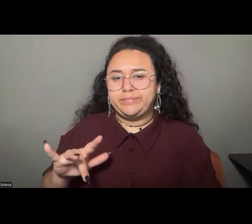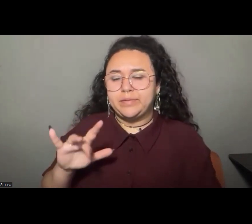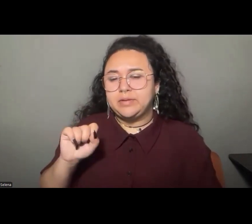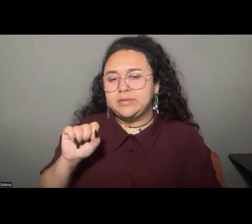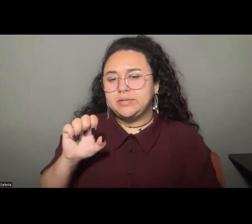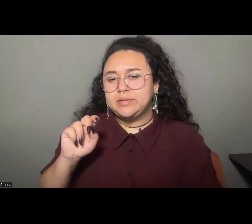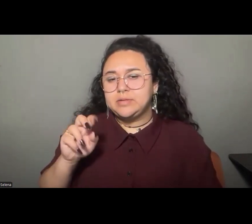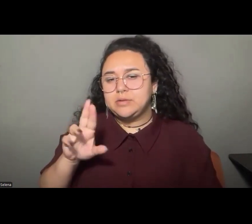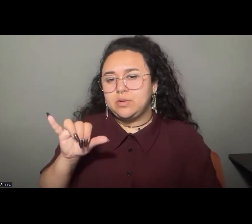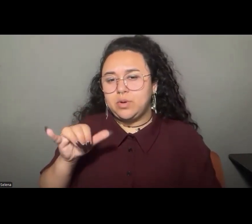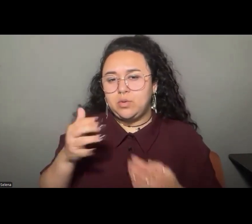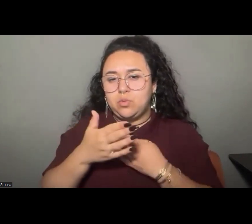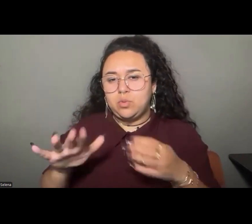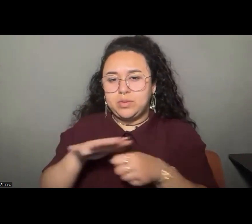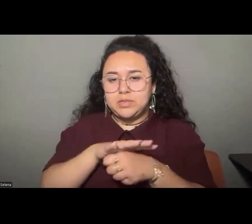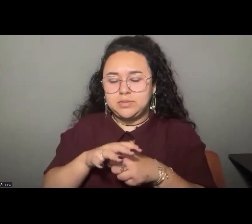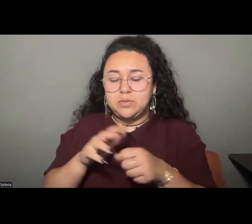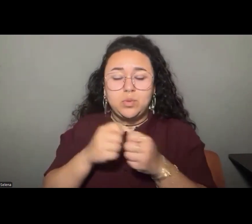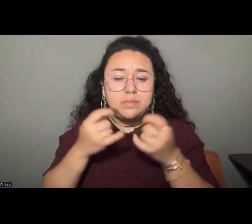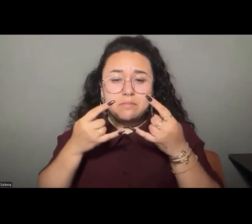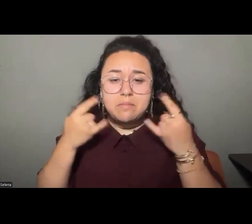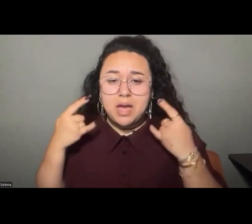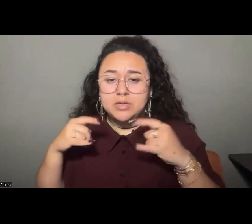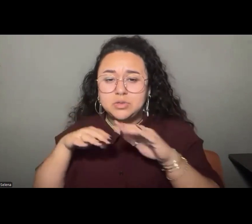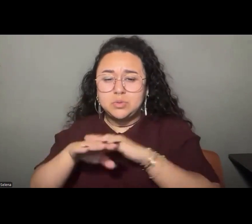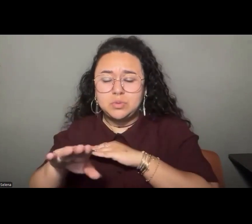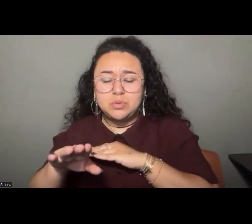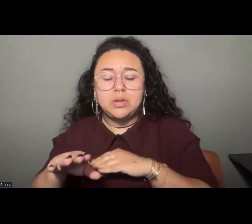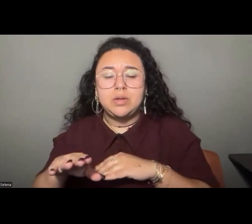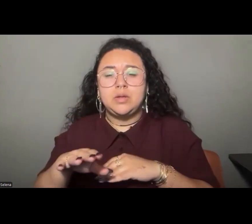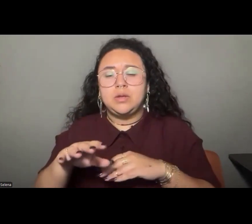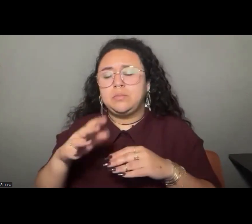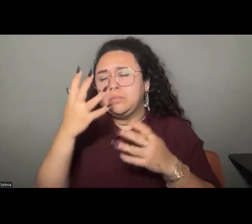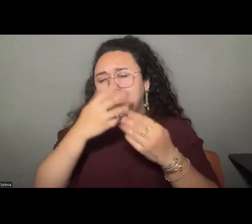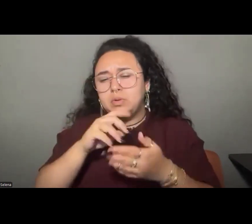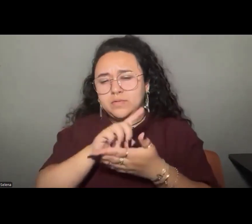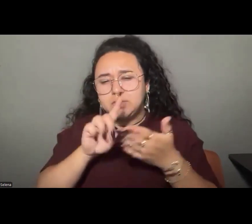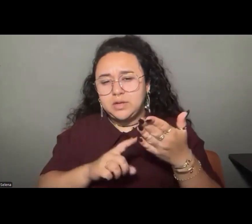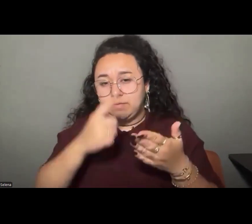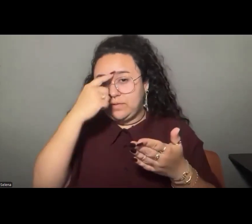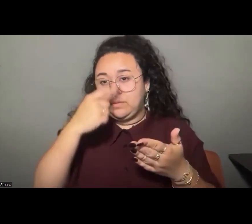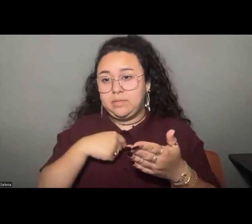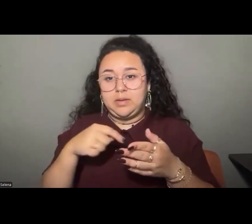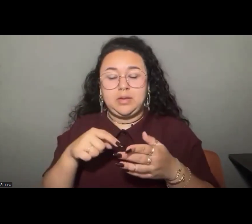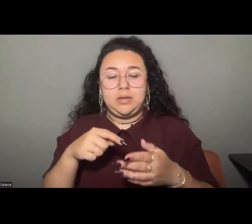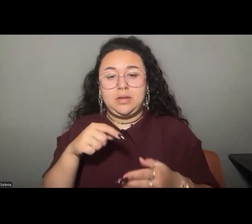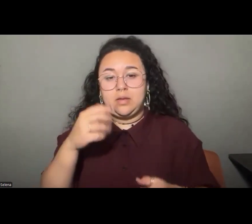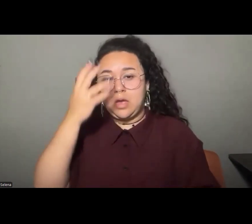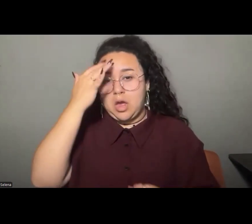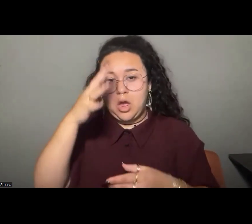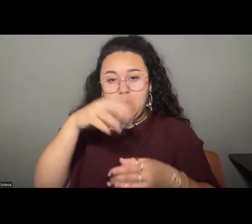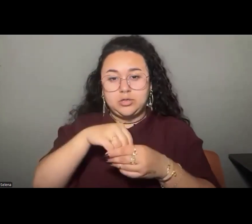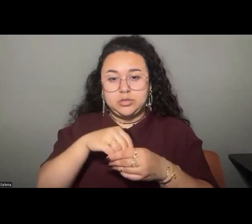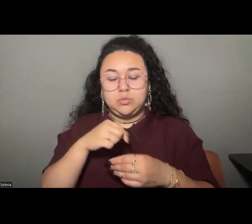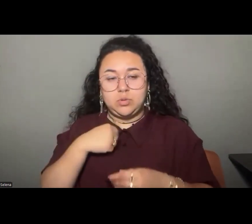masks on, which was beautifully, beautifully designed, and I loved it. And I also know that for me as an autistic witness to art and